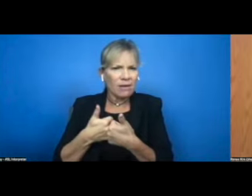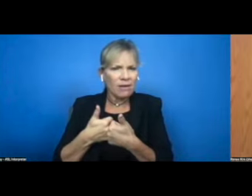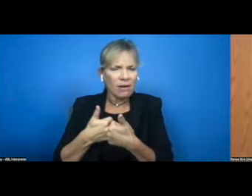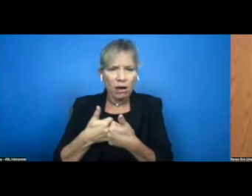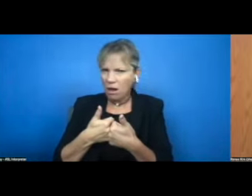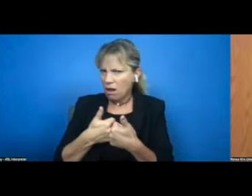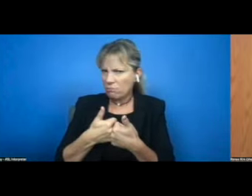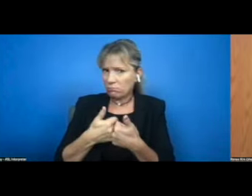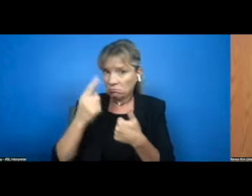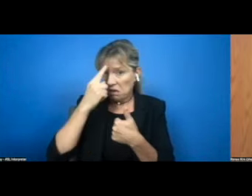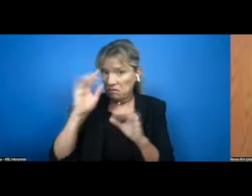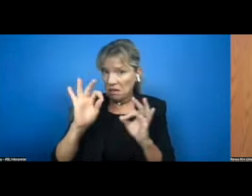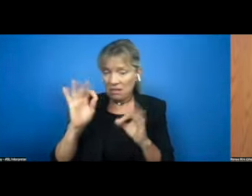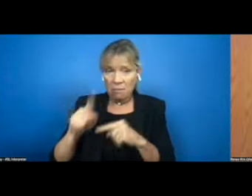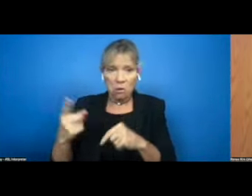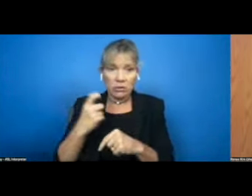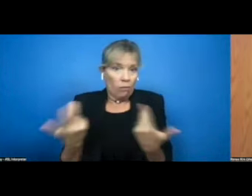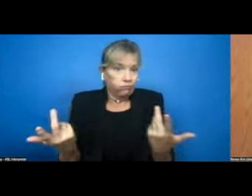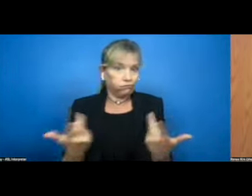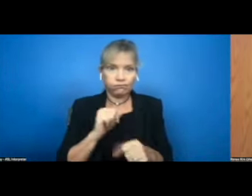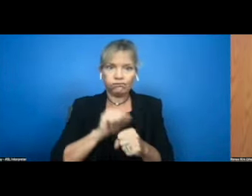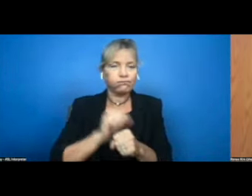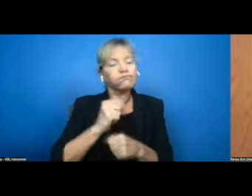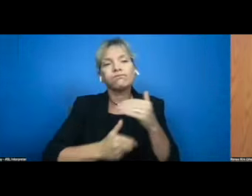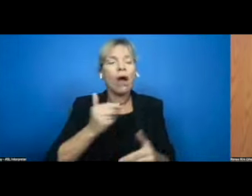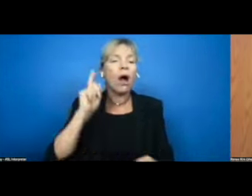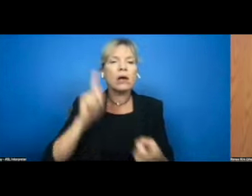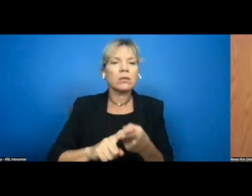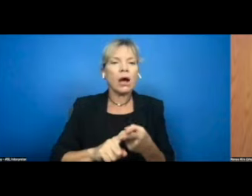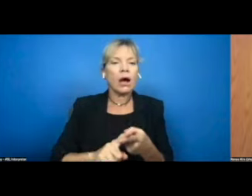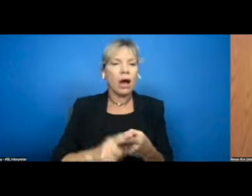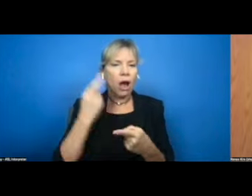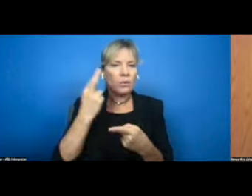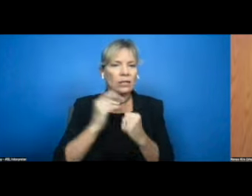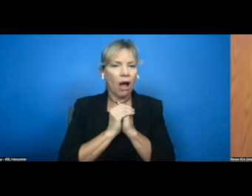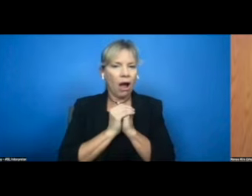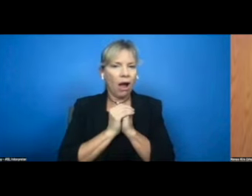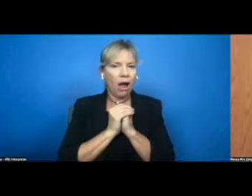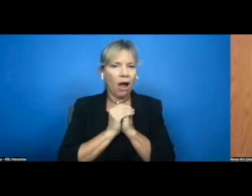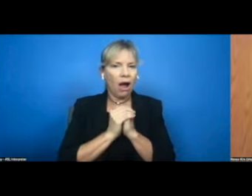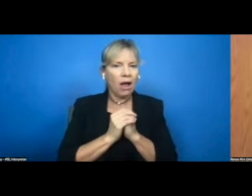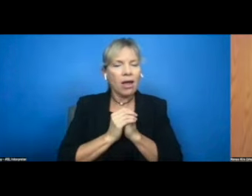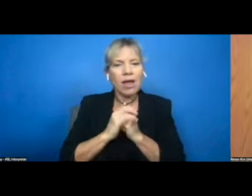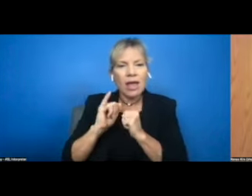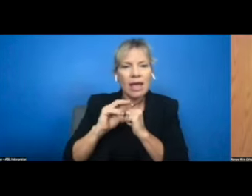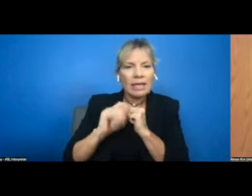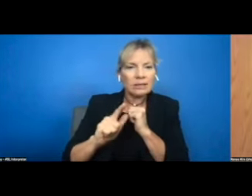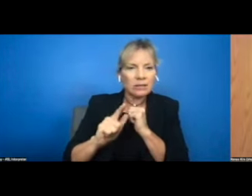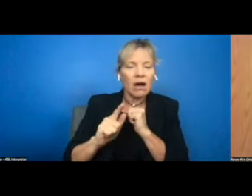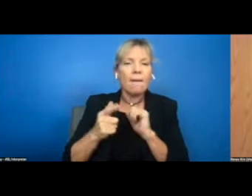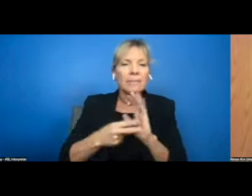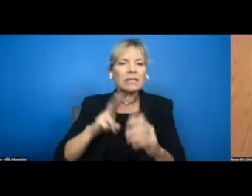I thought nothing of her question, and I just kept working until I realized that install meant